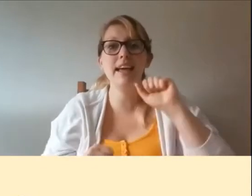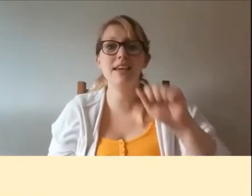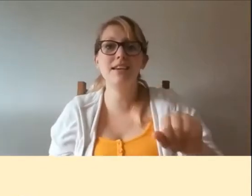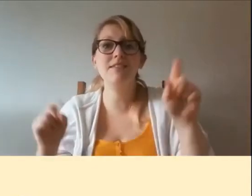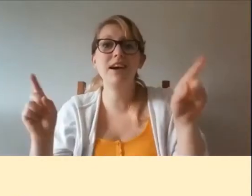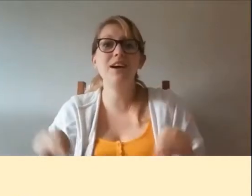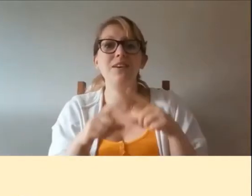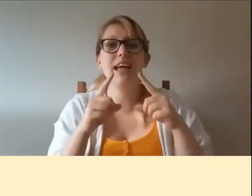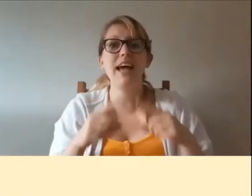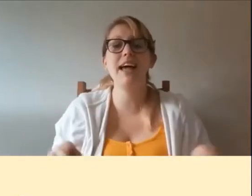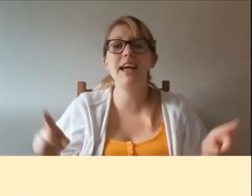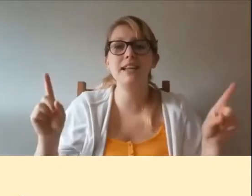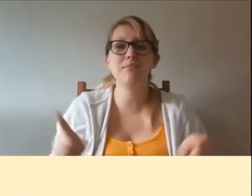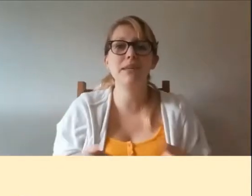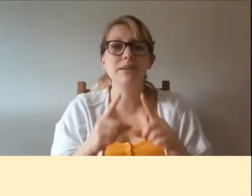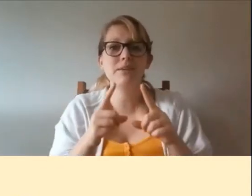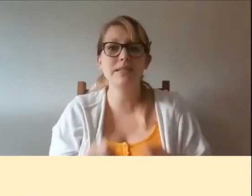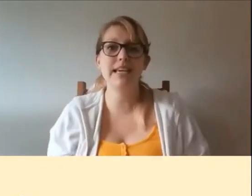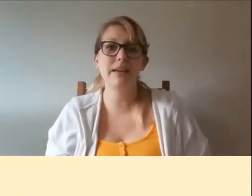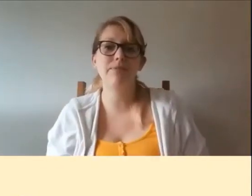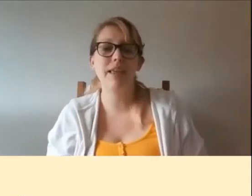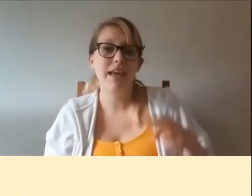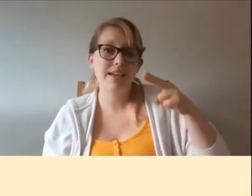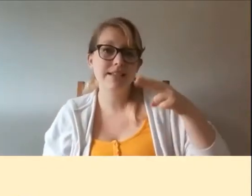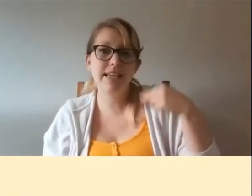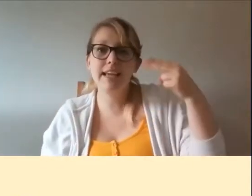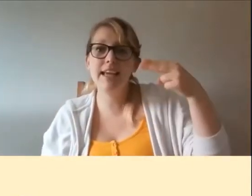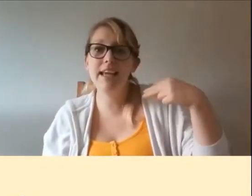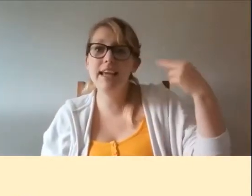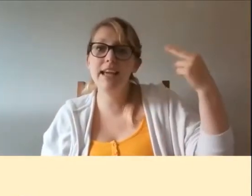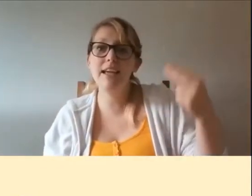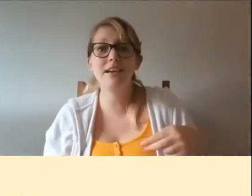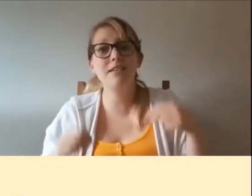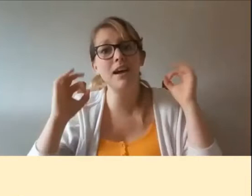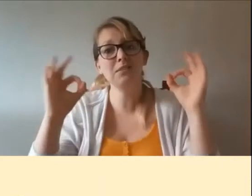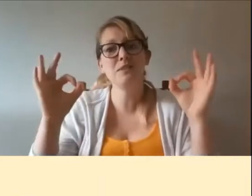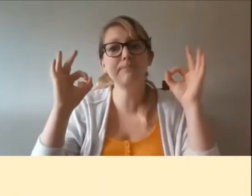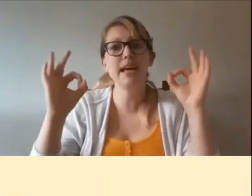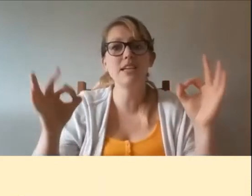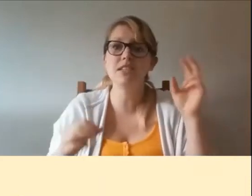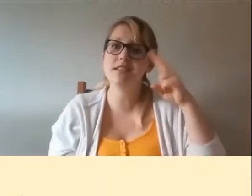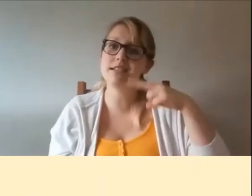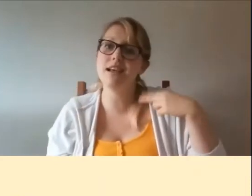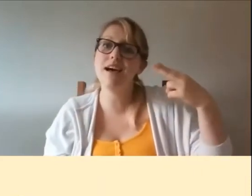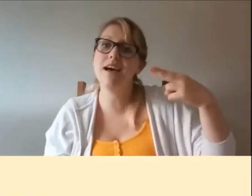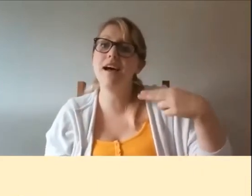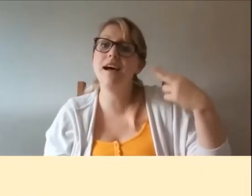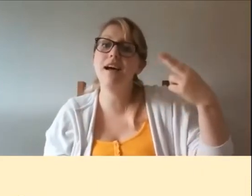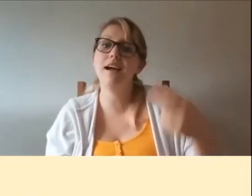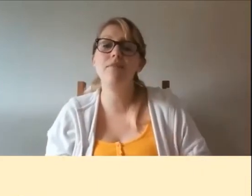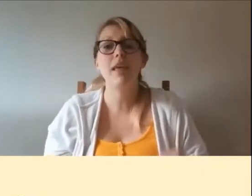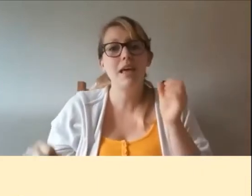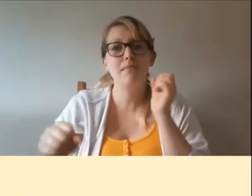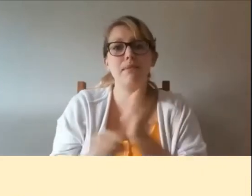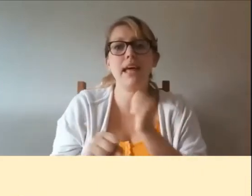make your own kind of music, sing your own special